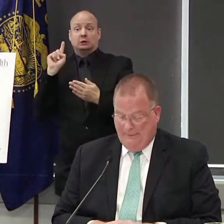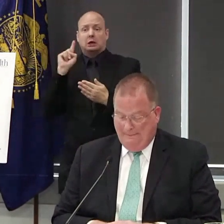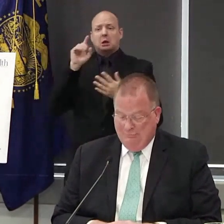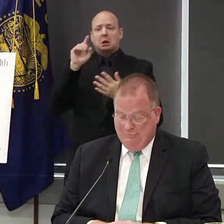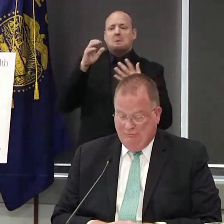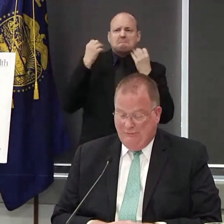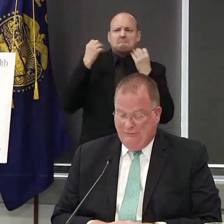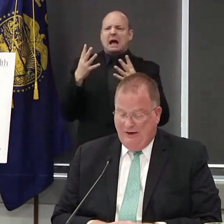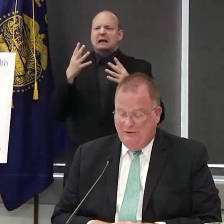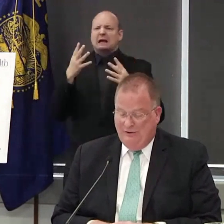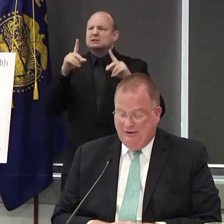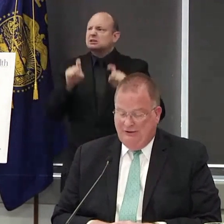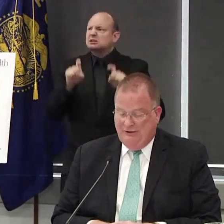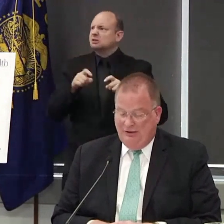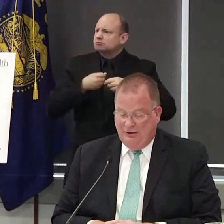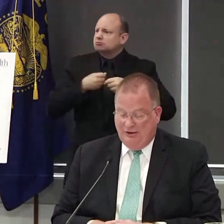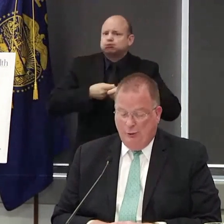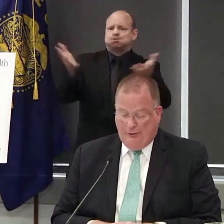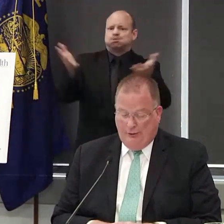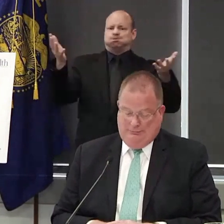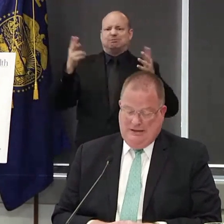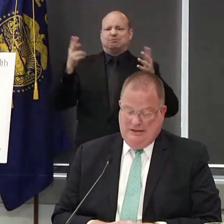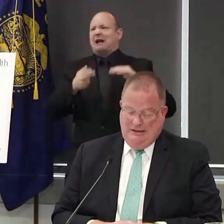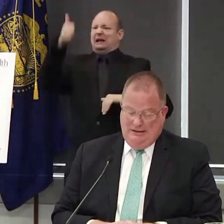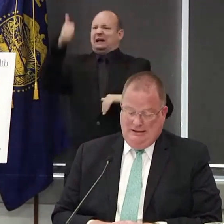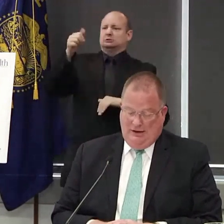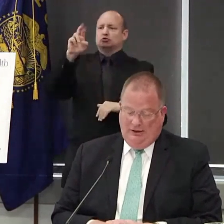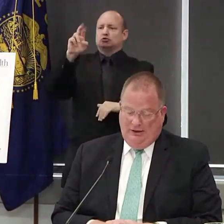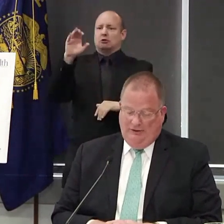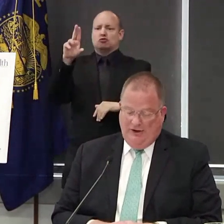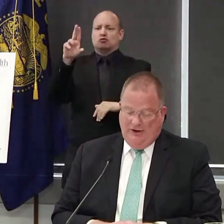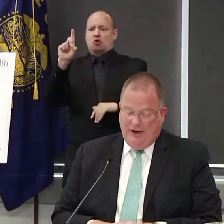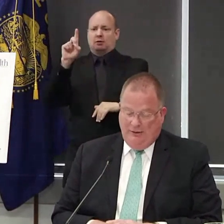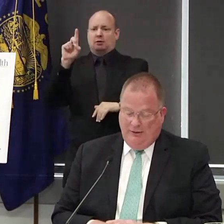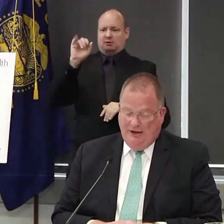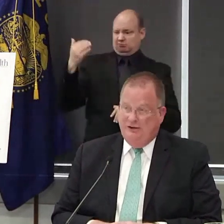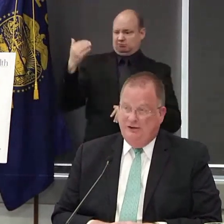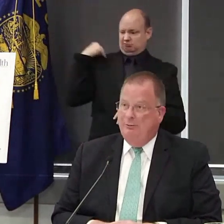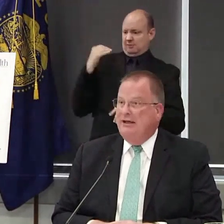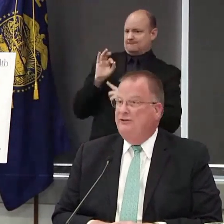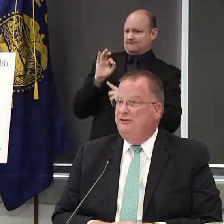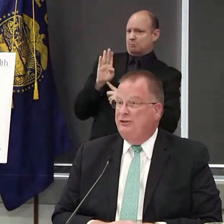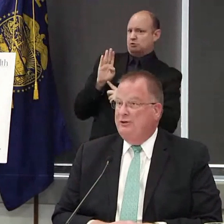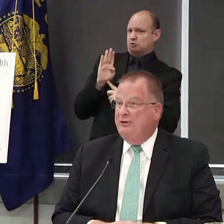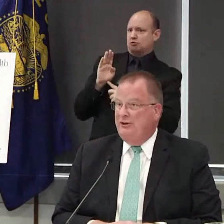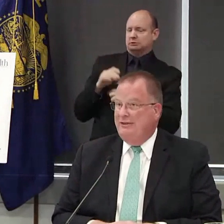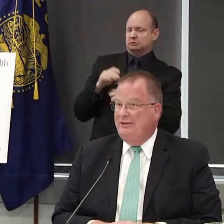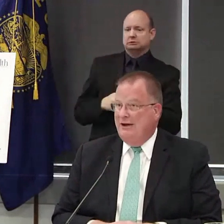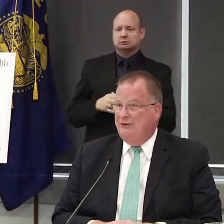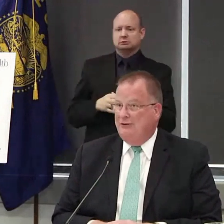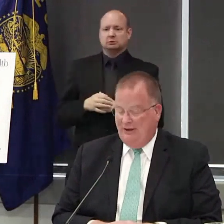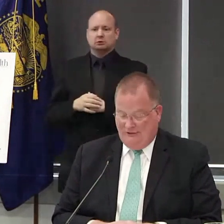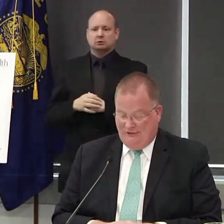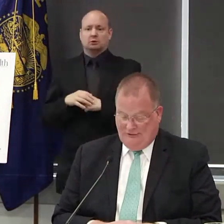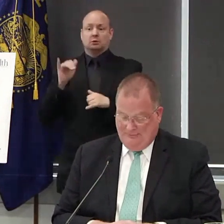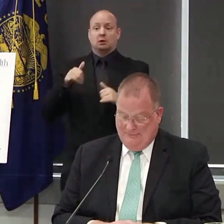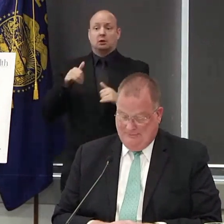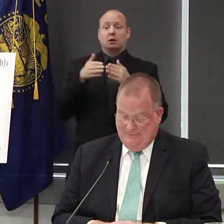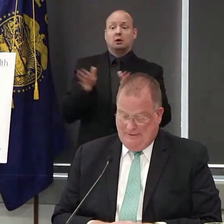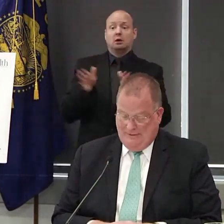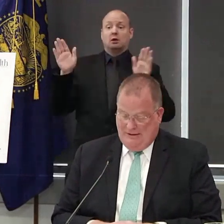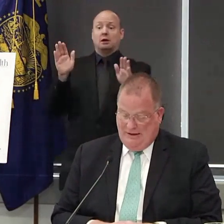February. And we have the ability to conduct more. Our statewide capacity remains at 37,000